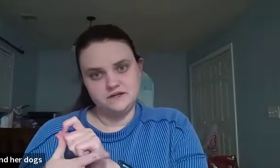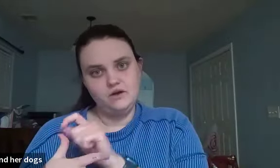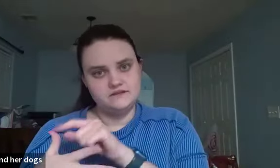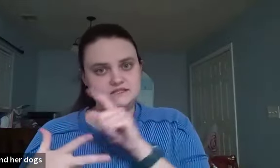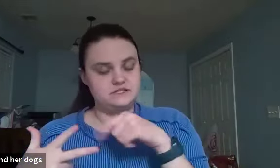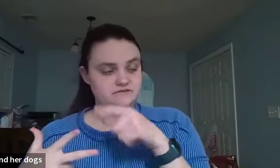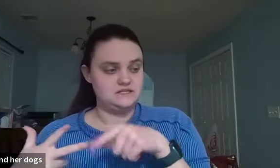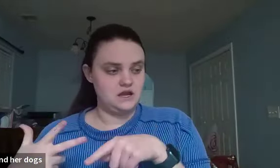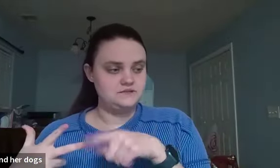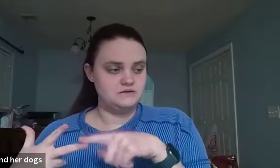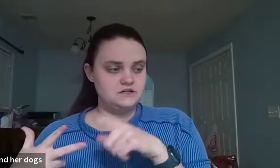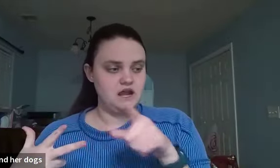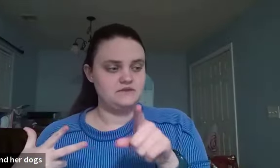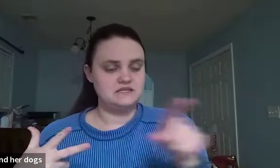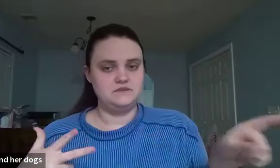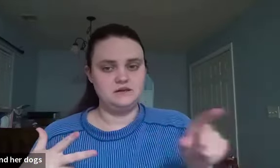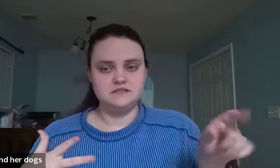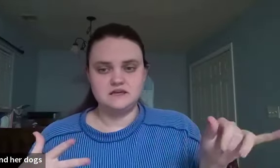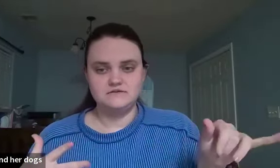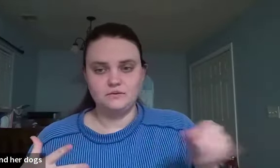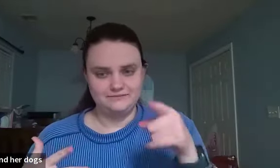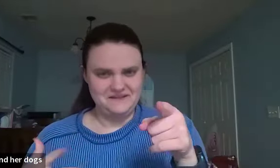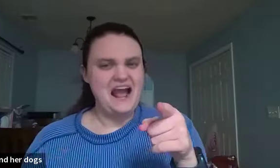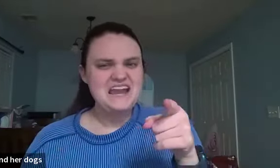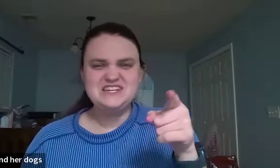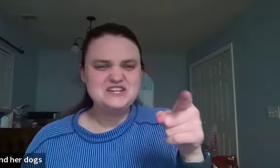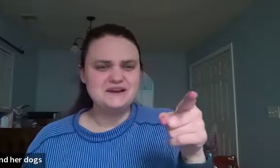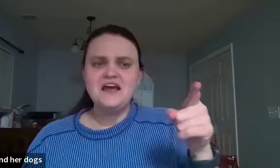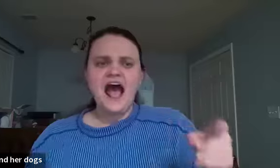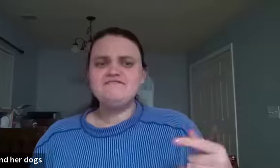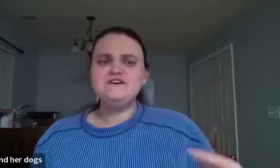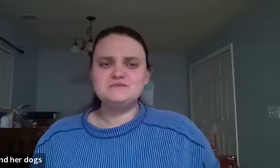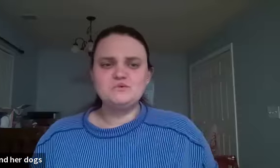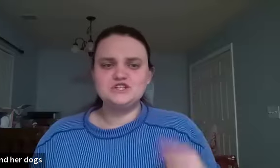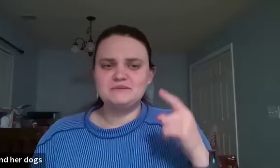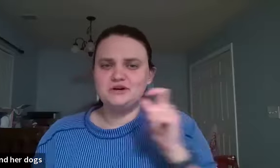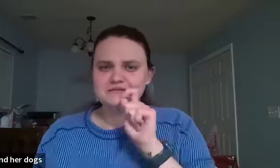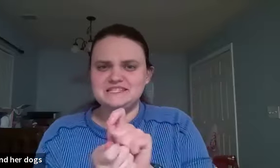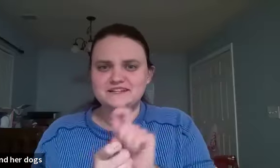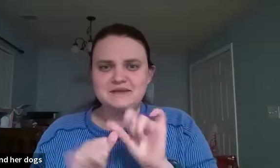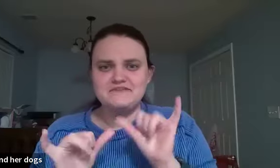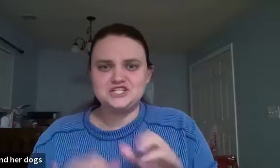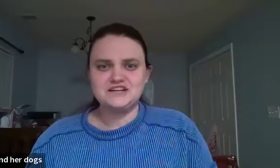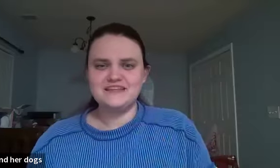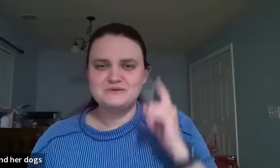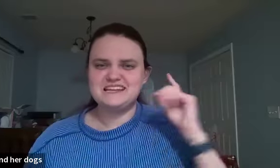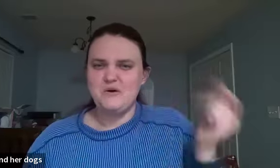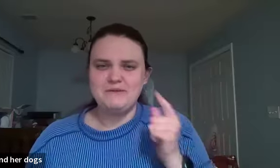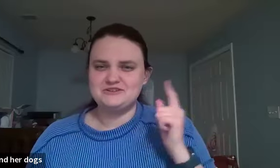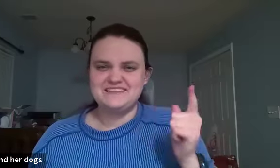specific on the specific types. And I was going to add the same thing can be said for, I knew it. I felt someone was going to put a specific type of engineer. That's why I was like, oh, I better say